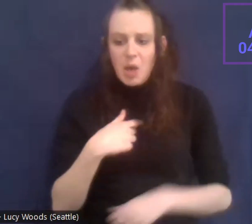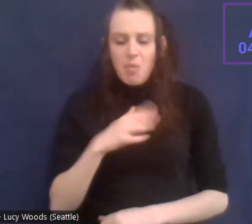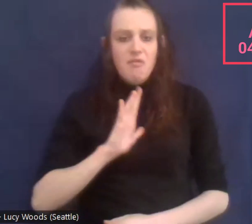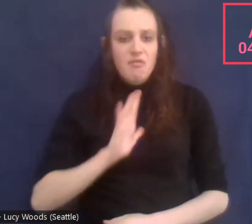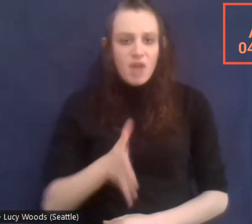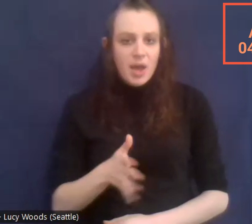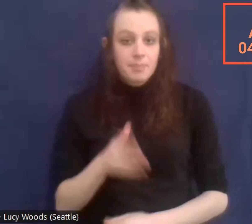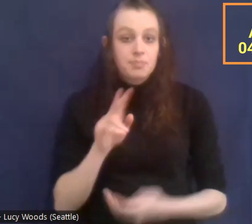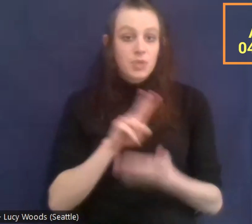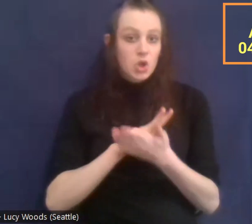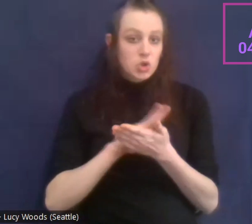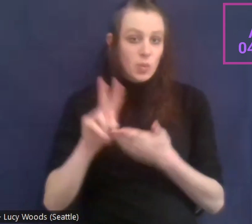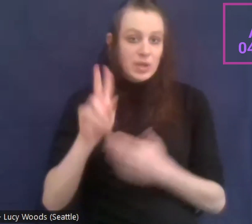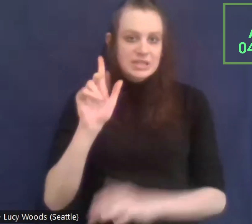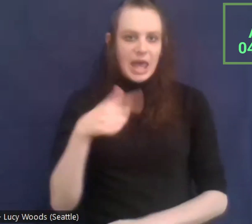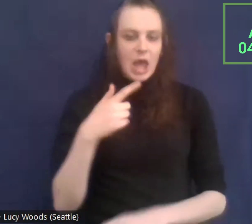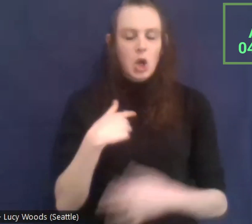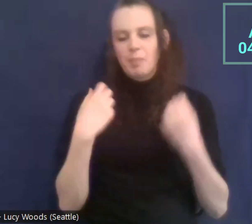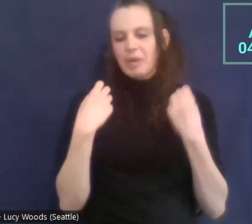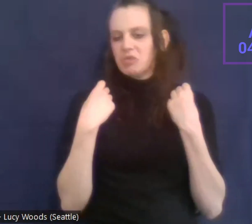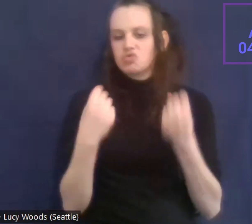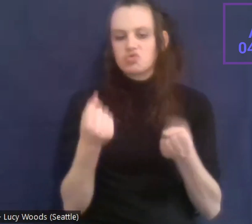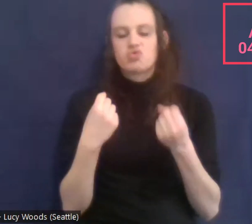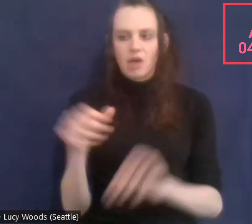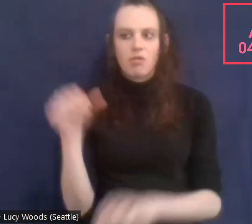Within 2 weeks, I was driving drunk from a house